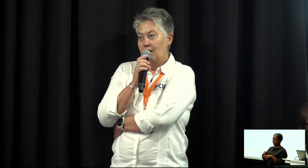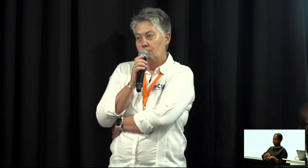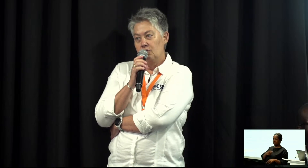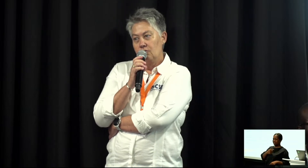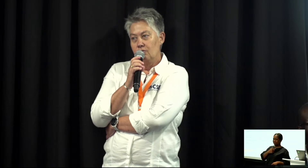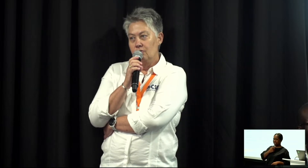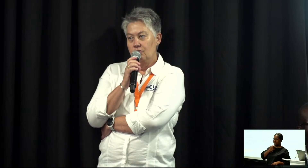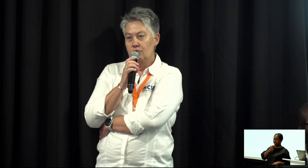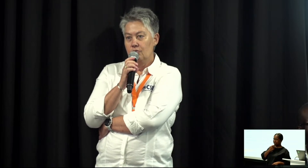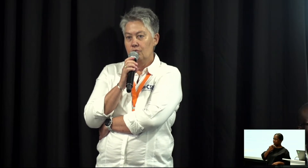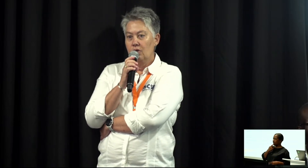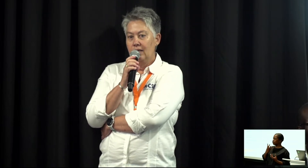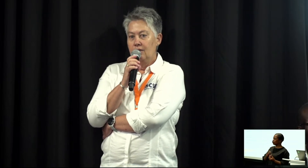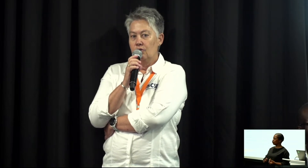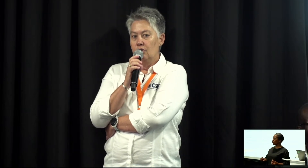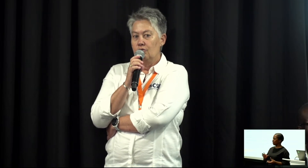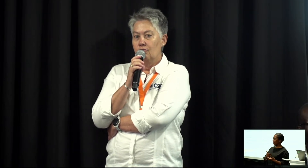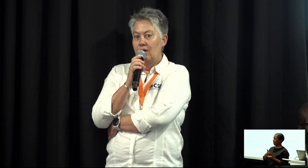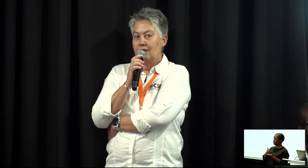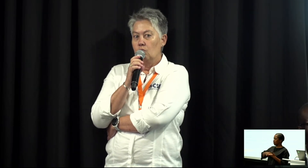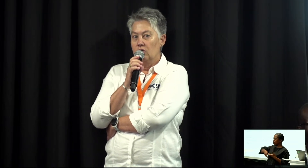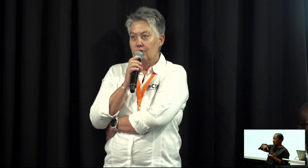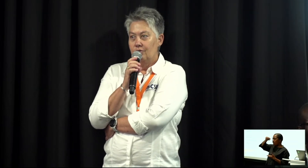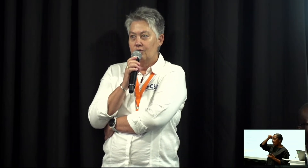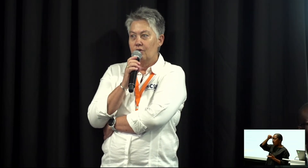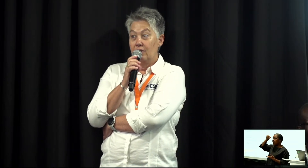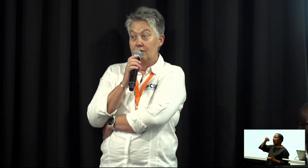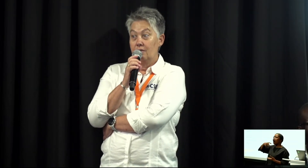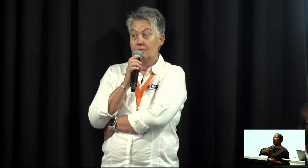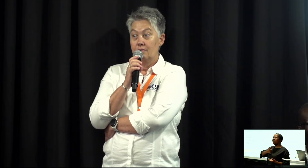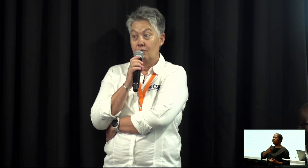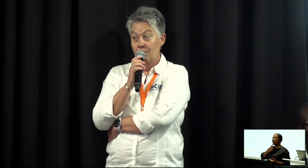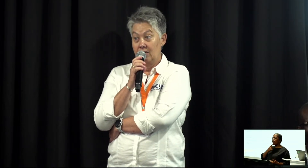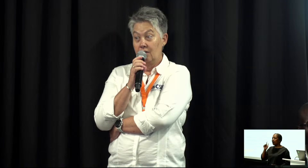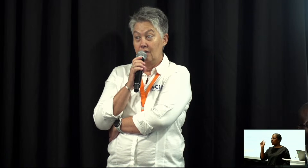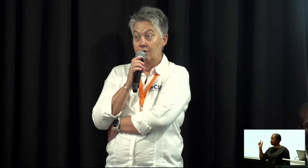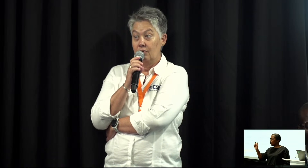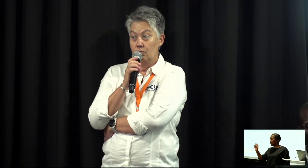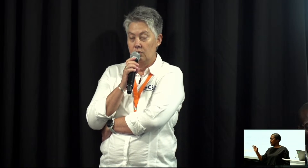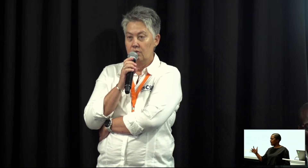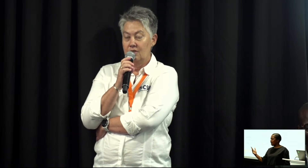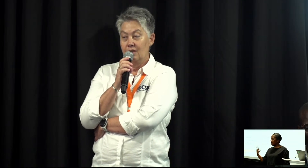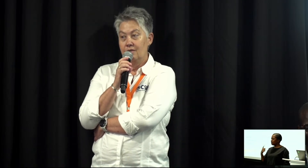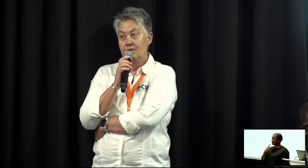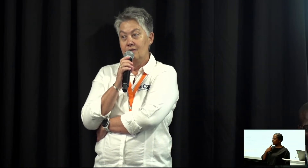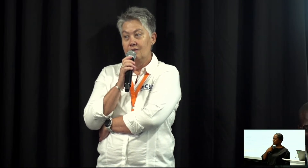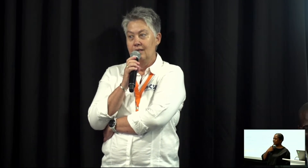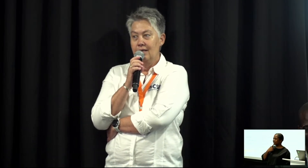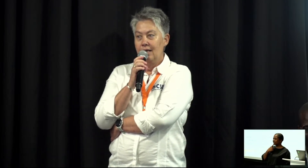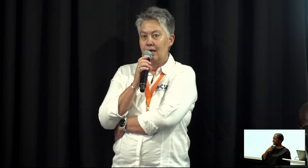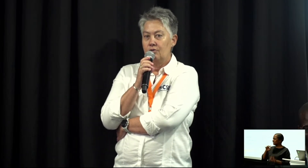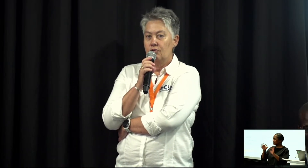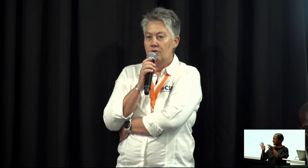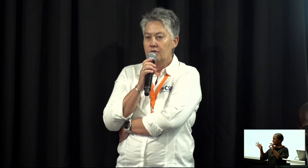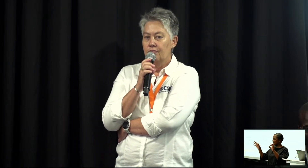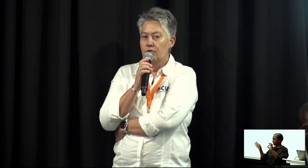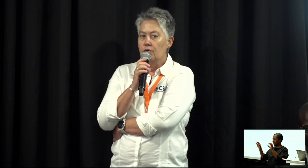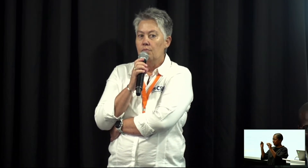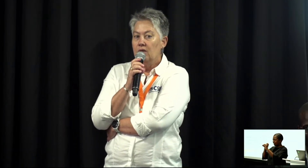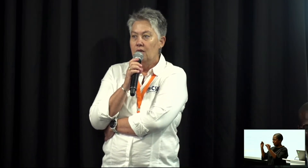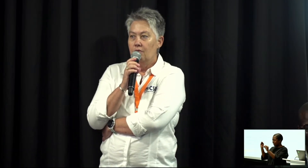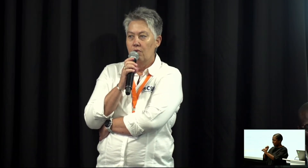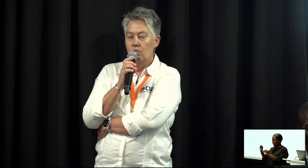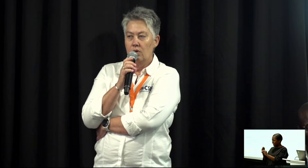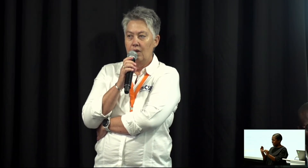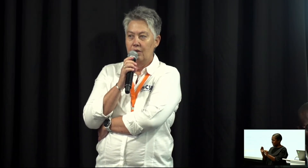actually help children to learn to write words, grammatically correct words, sentences, and to